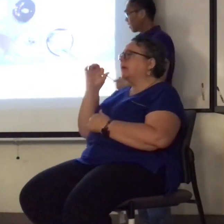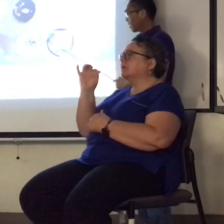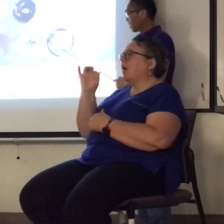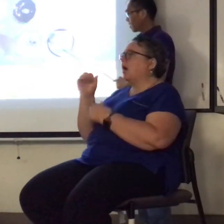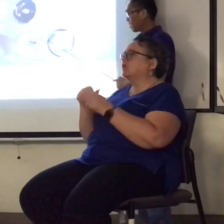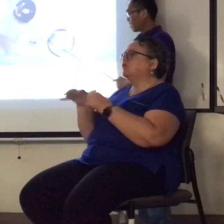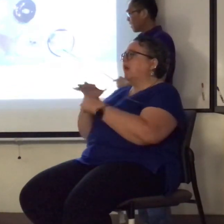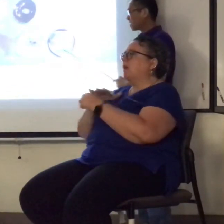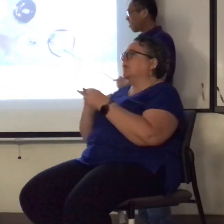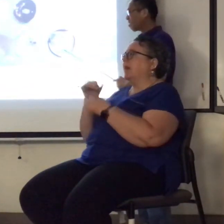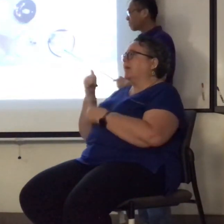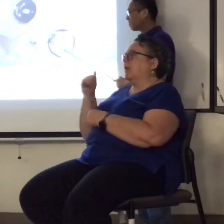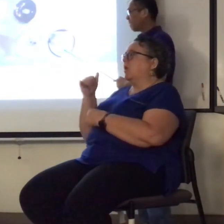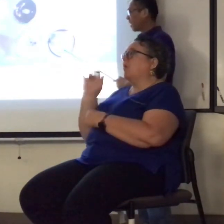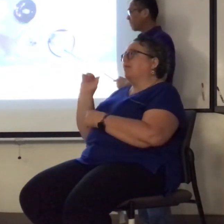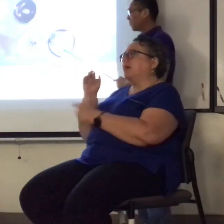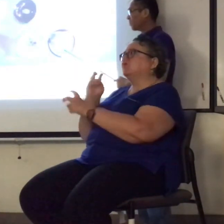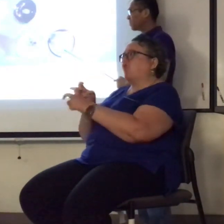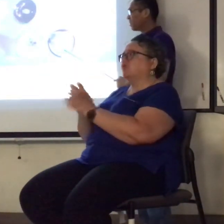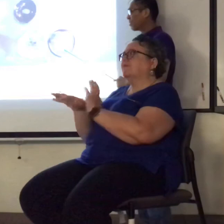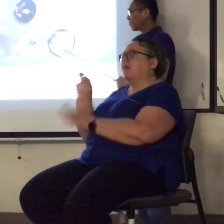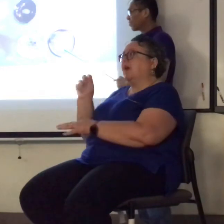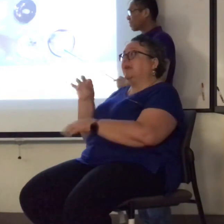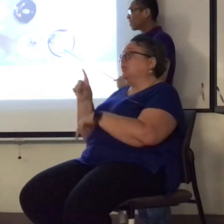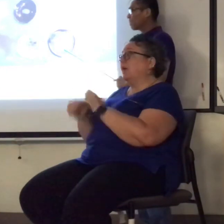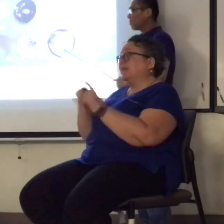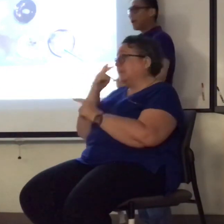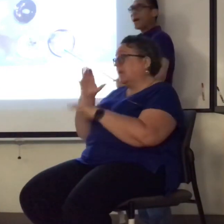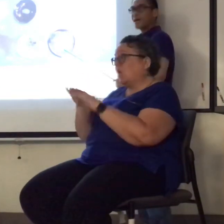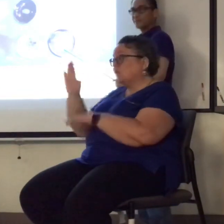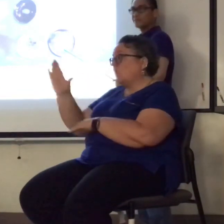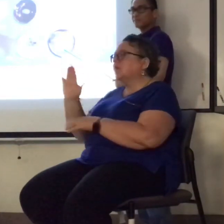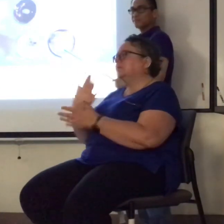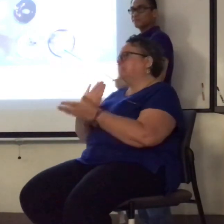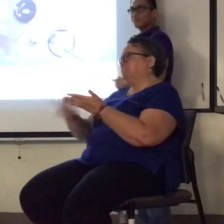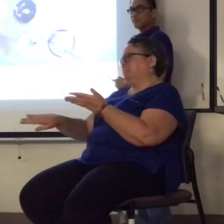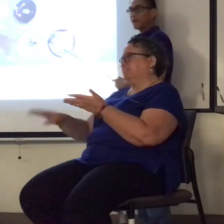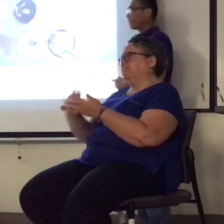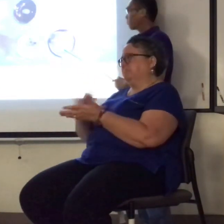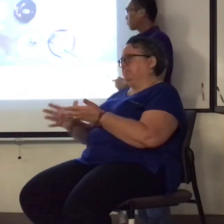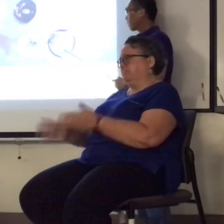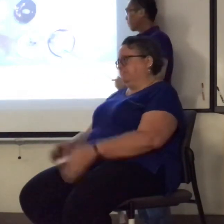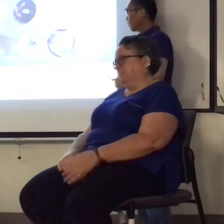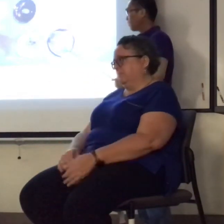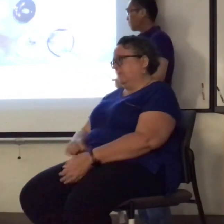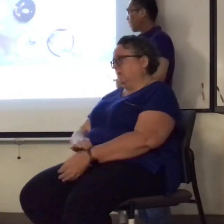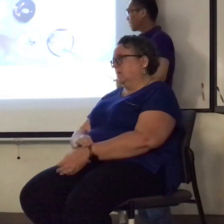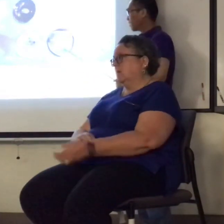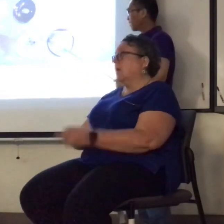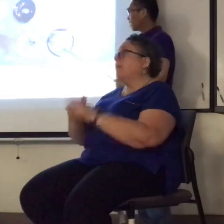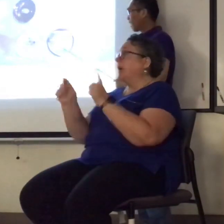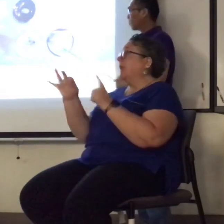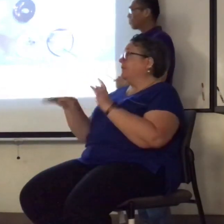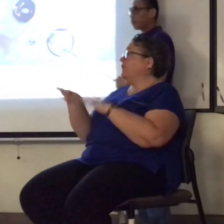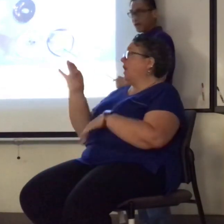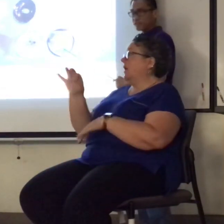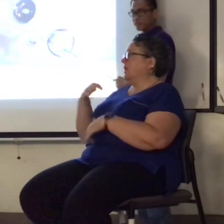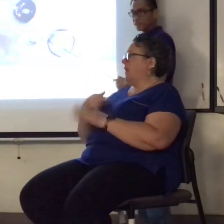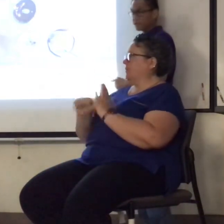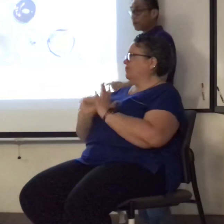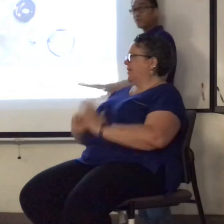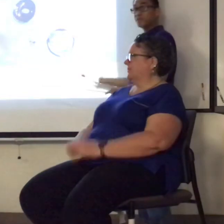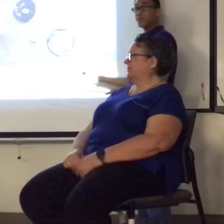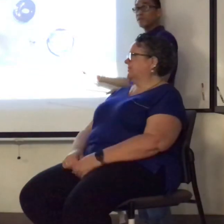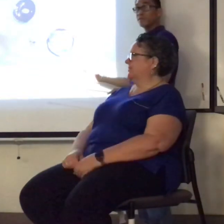that? That's hard to find. If you don't see it on yours, I'm going to give you a pass. Okay? But if you find it, I'll be